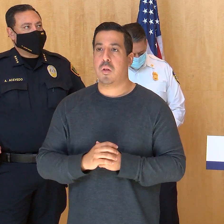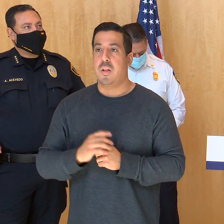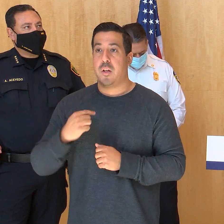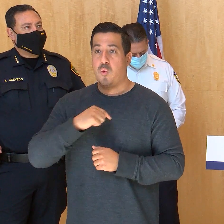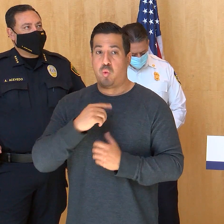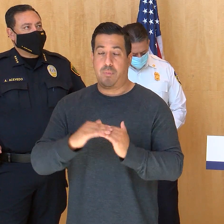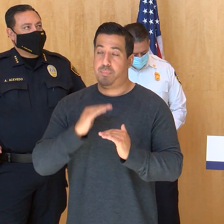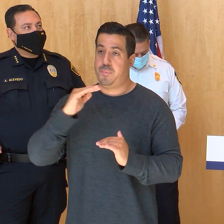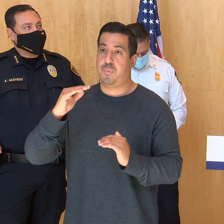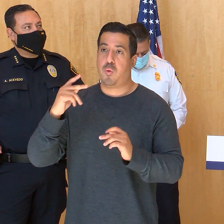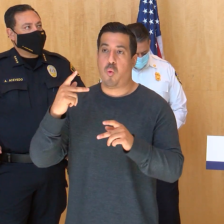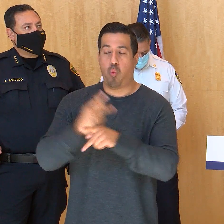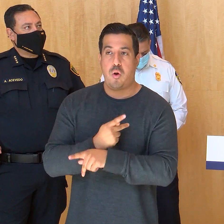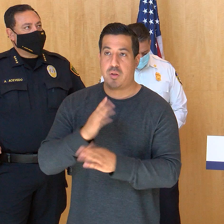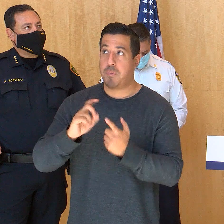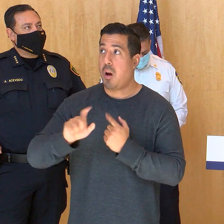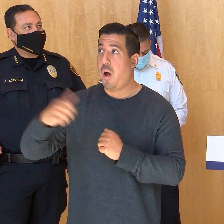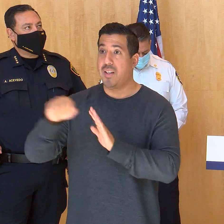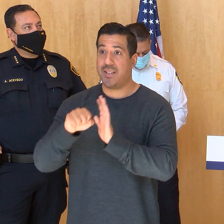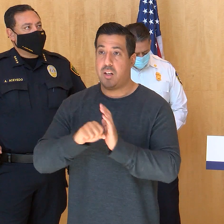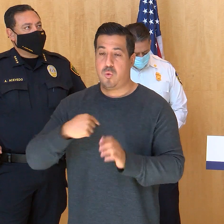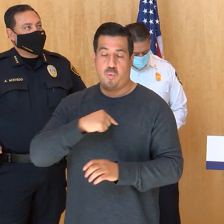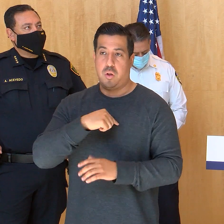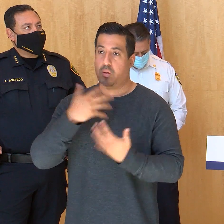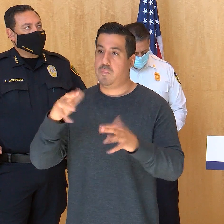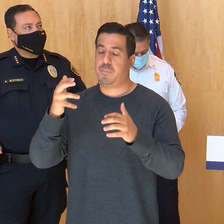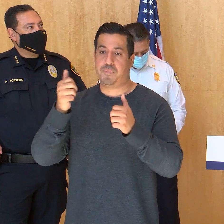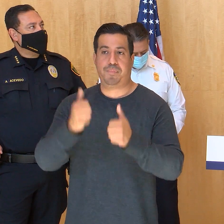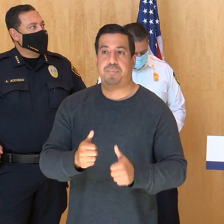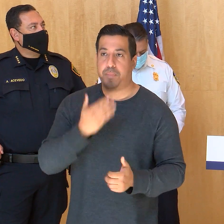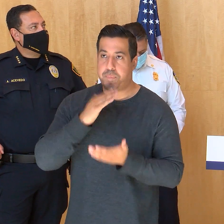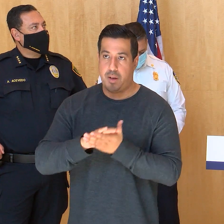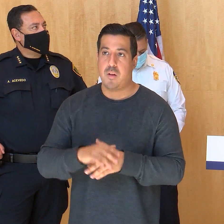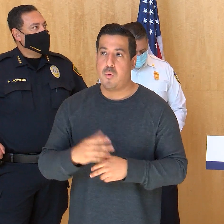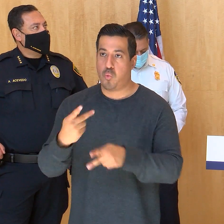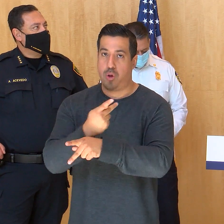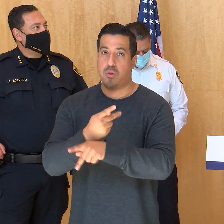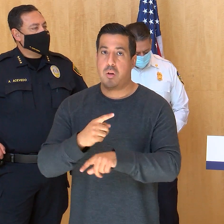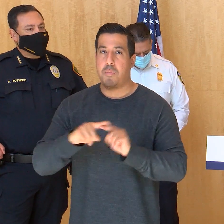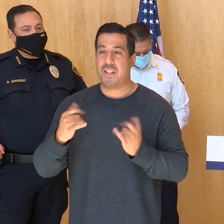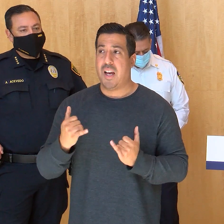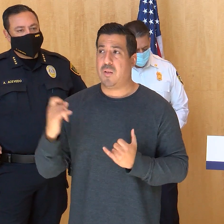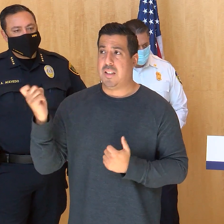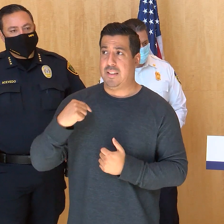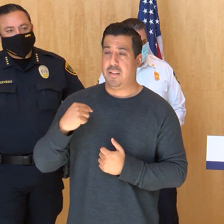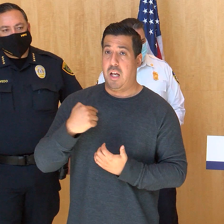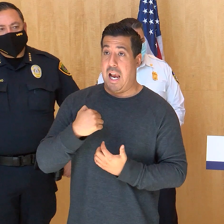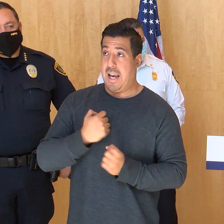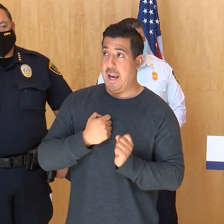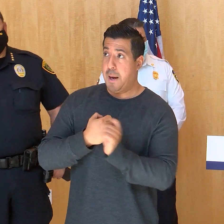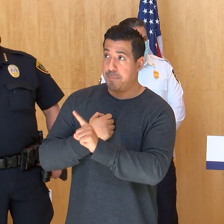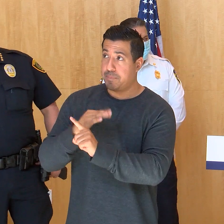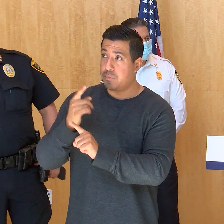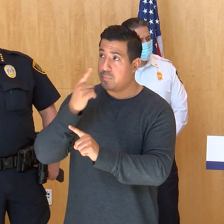state in the country that's experiencing this right now. But they have been asked by me to